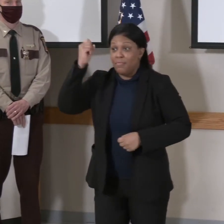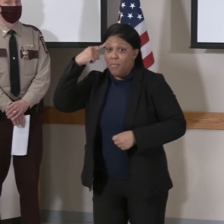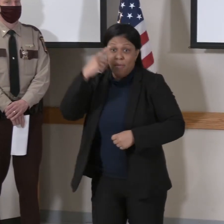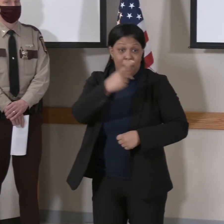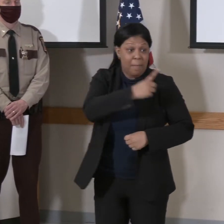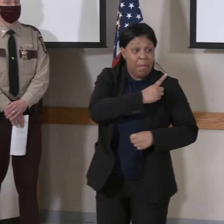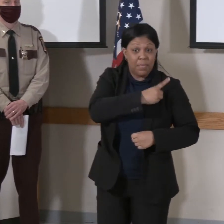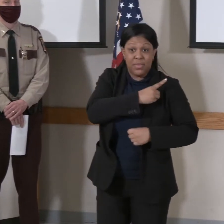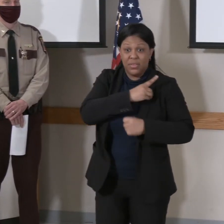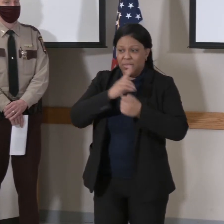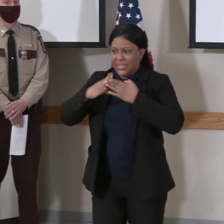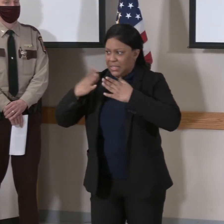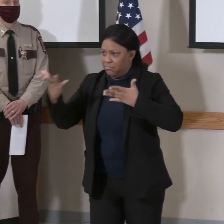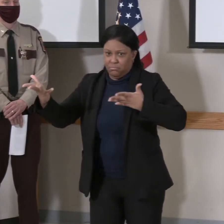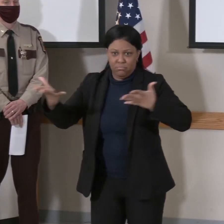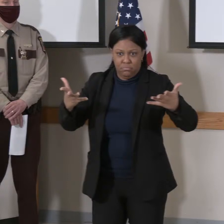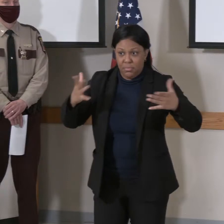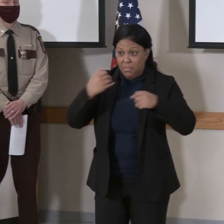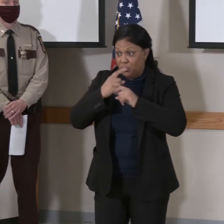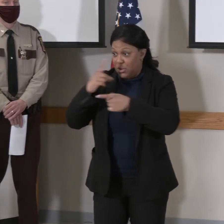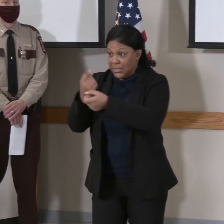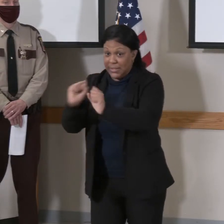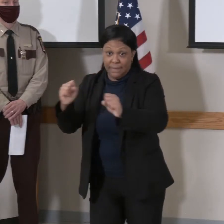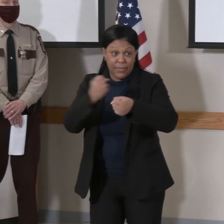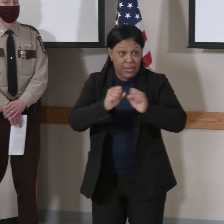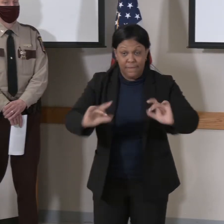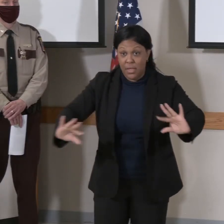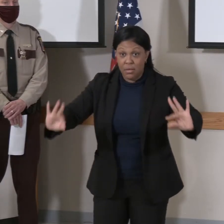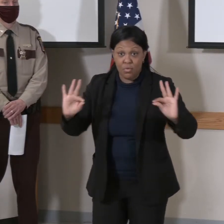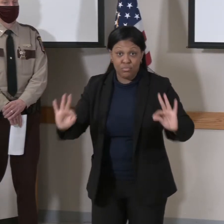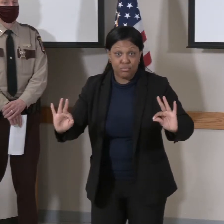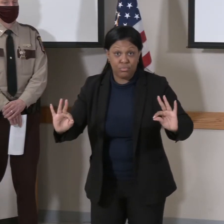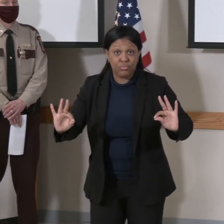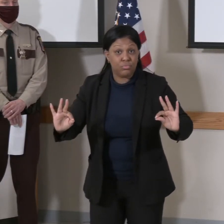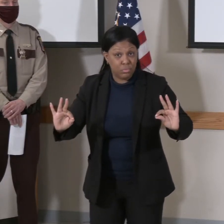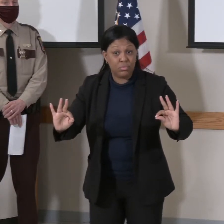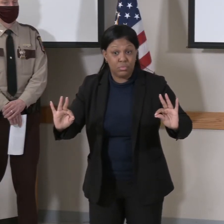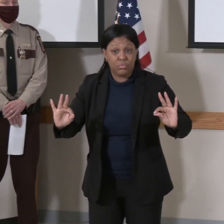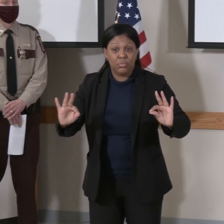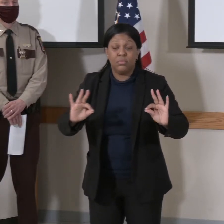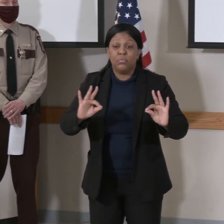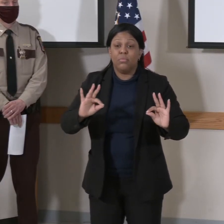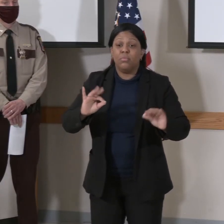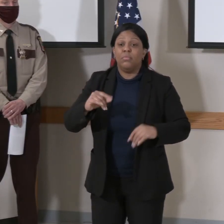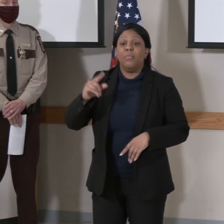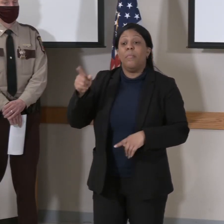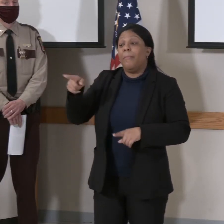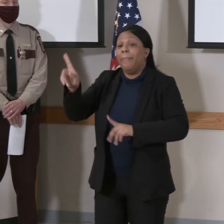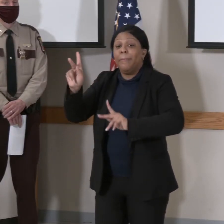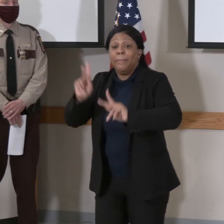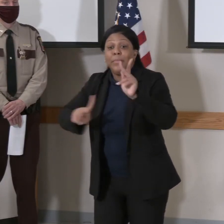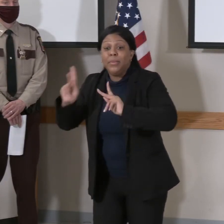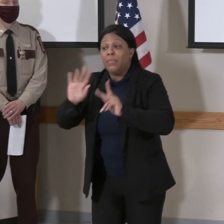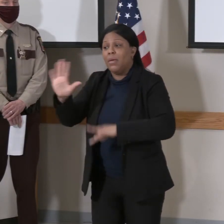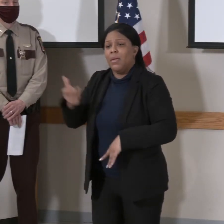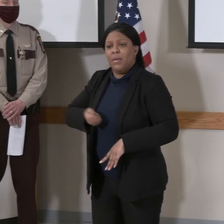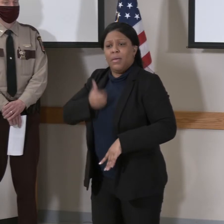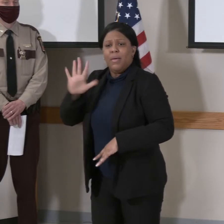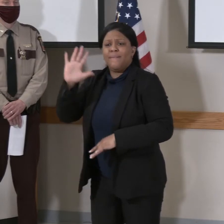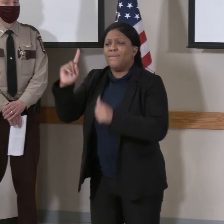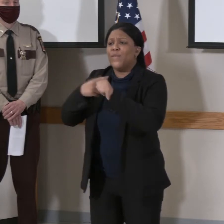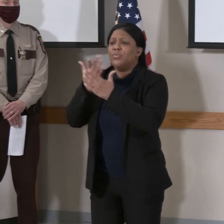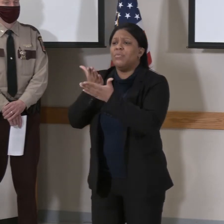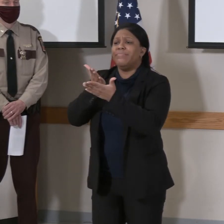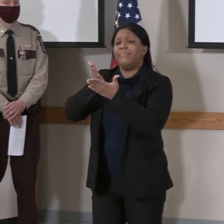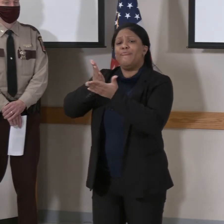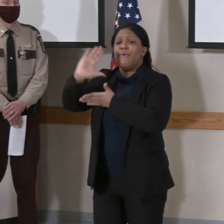communities, preventing criminal activity, and safeguarding the peaceful expression of our First Amendment rights. The